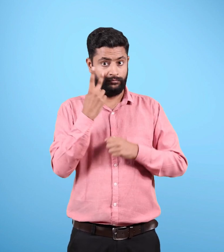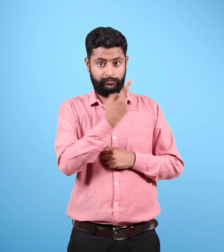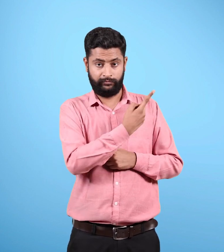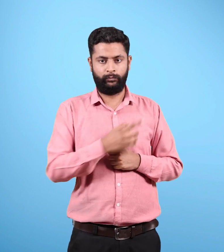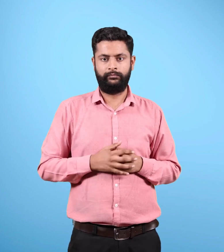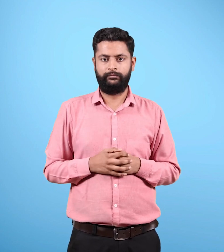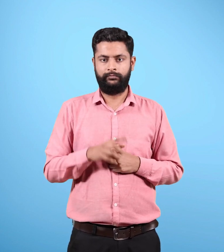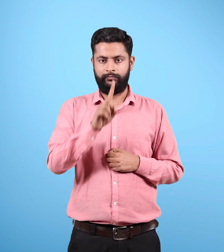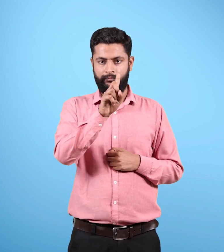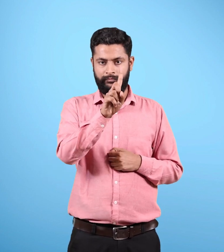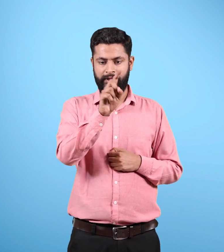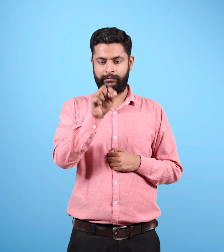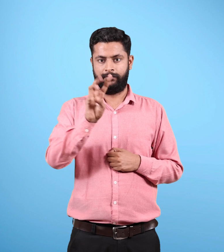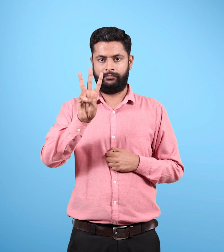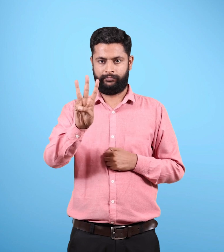Figure 1.3.